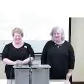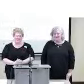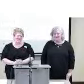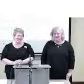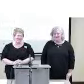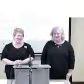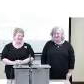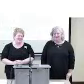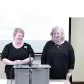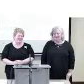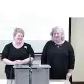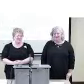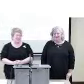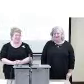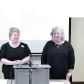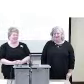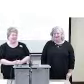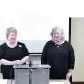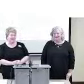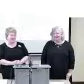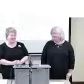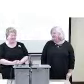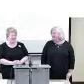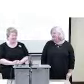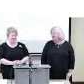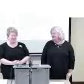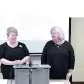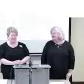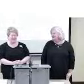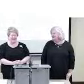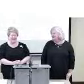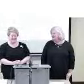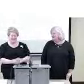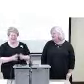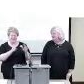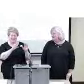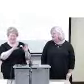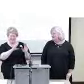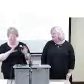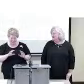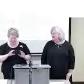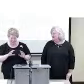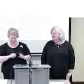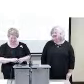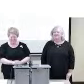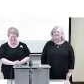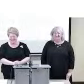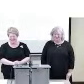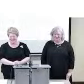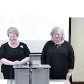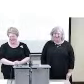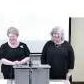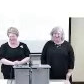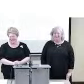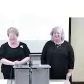on saturday and sunday budgeting your time just like you would budget your money and smart ways to